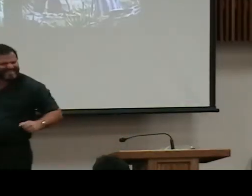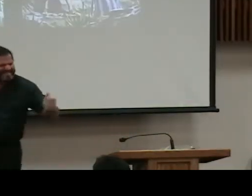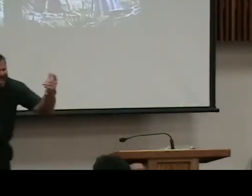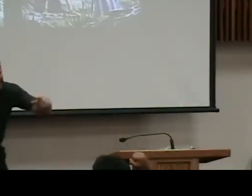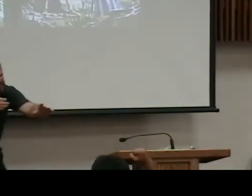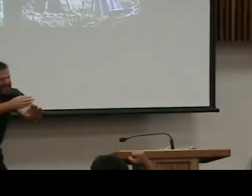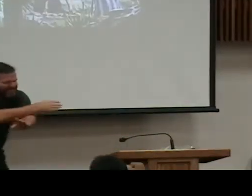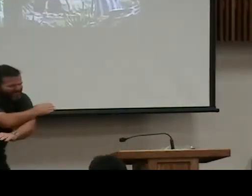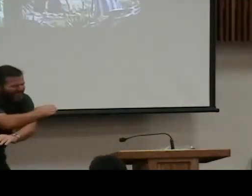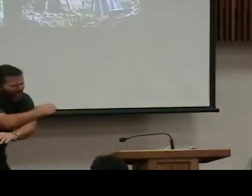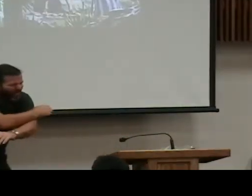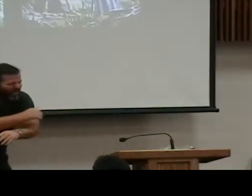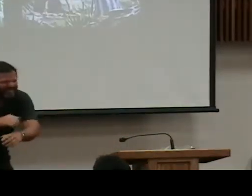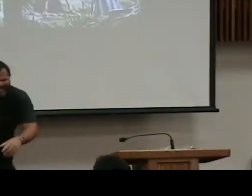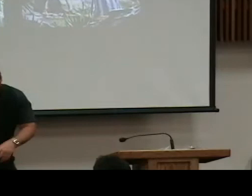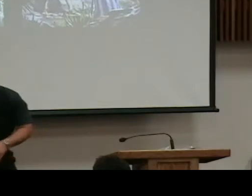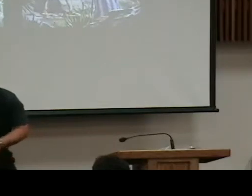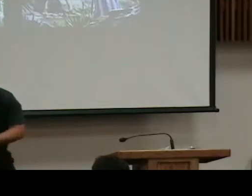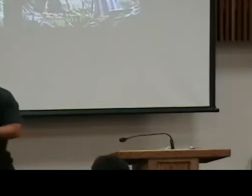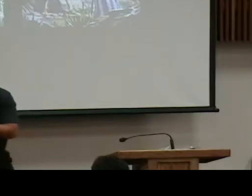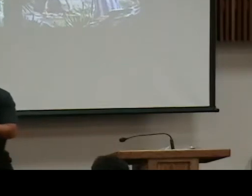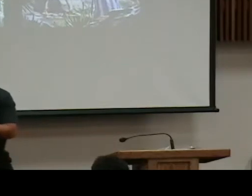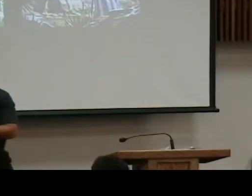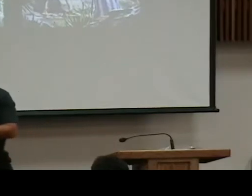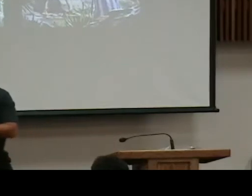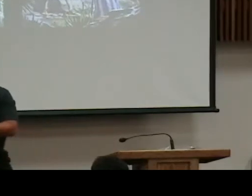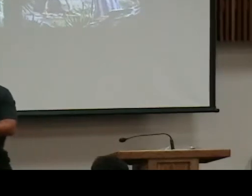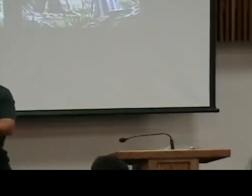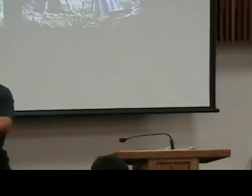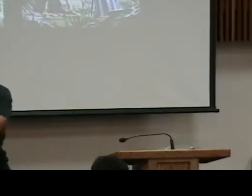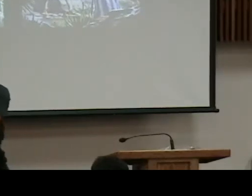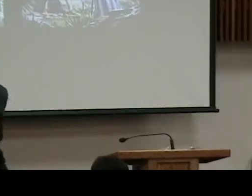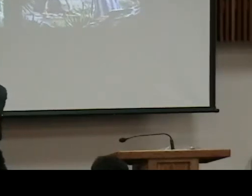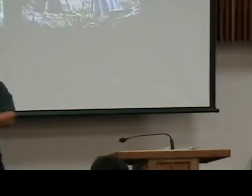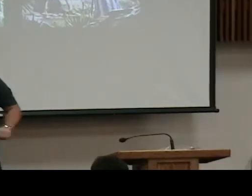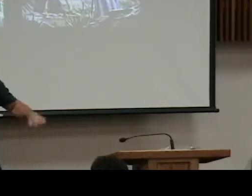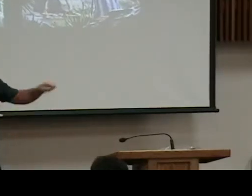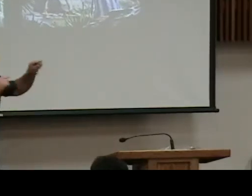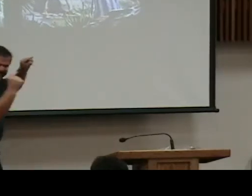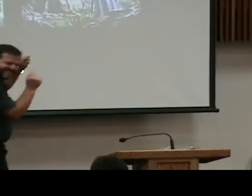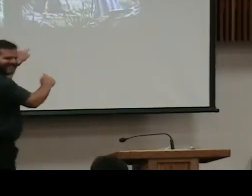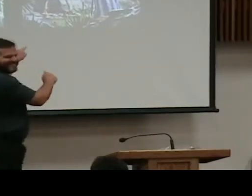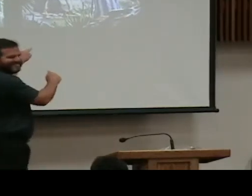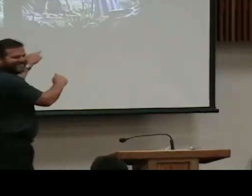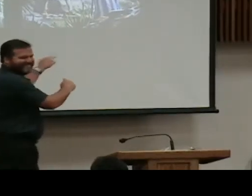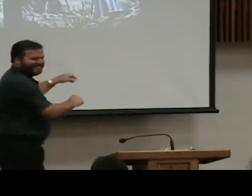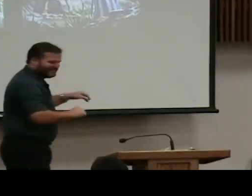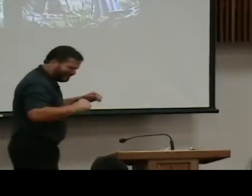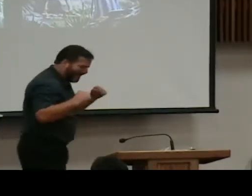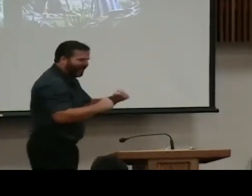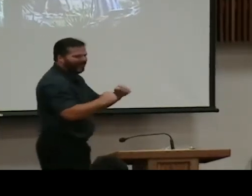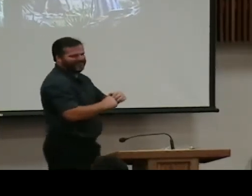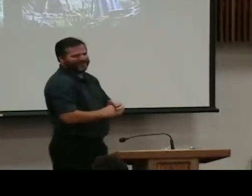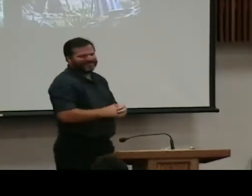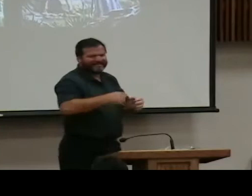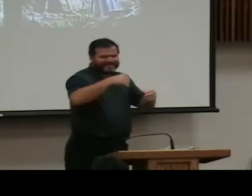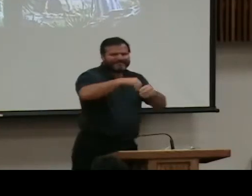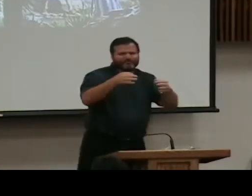This happened before, a long time ago. Oh, no. These are the 300 I want to talk about.